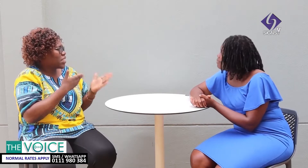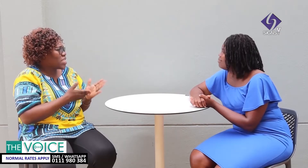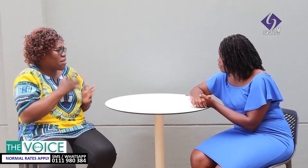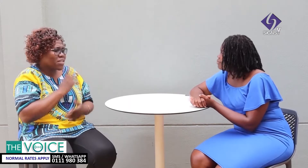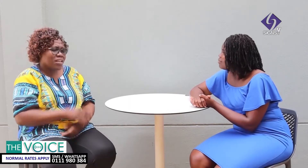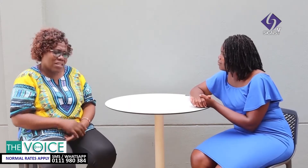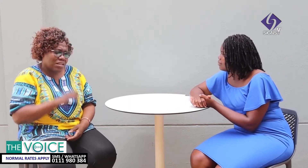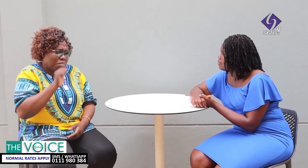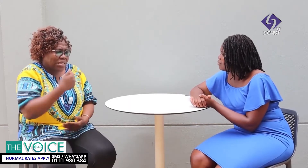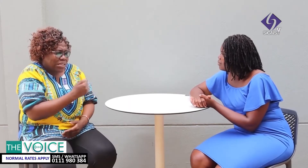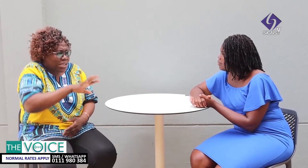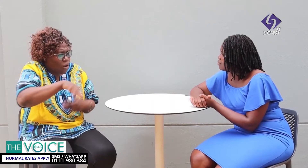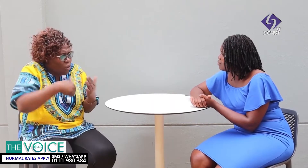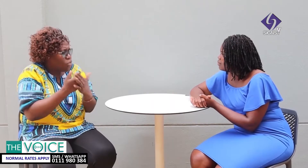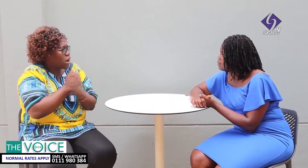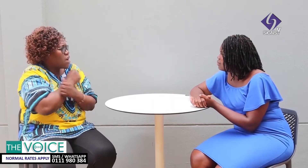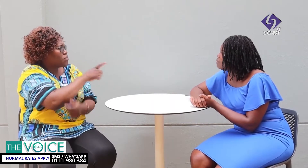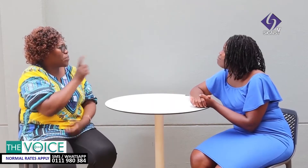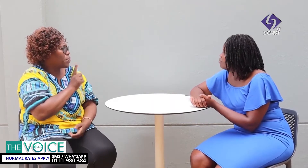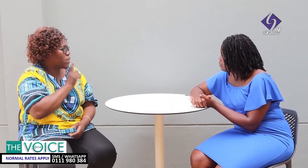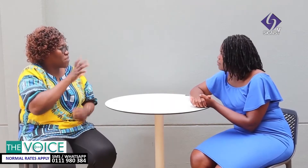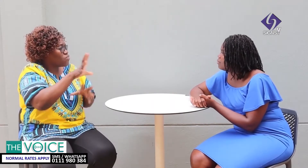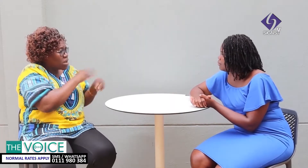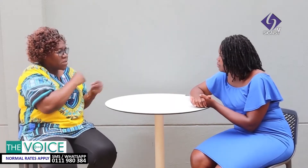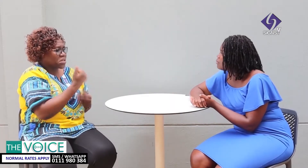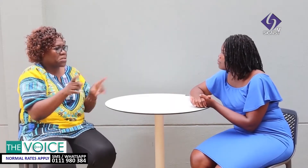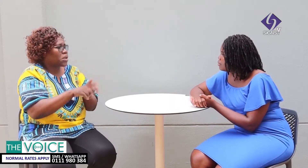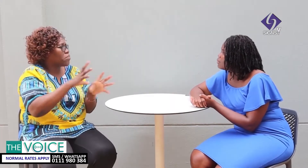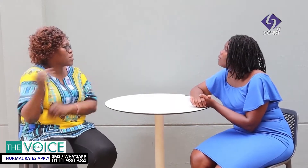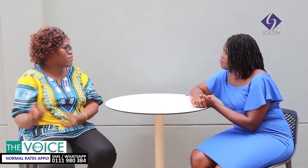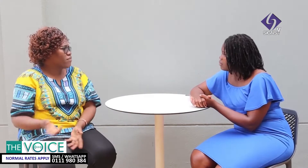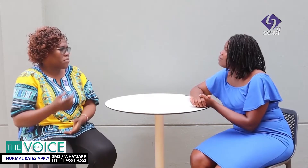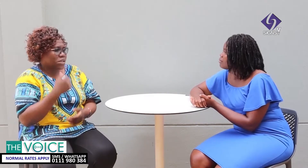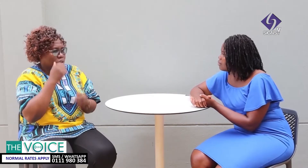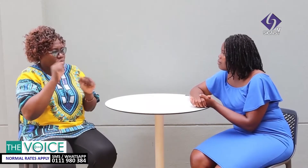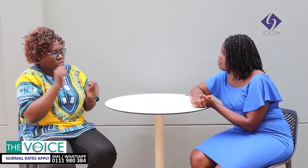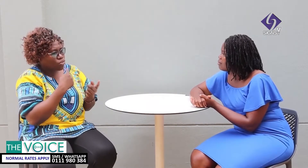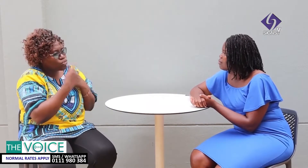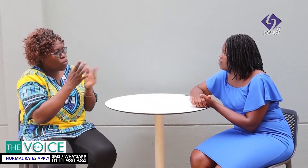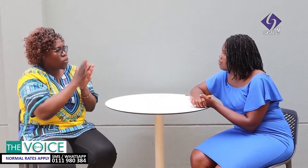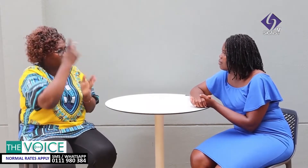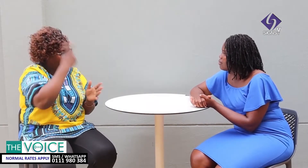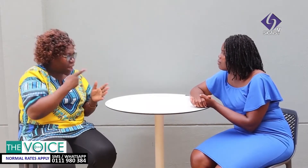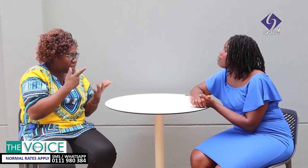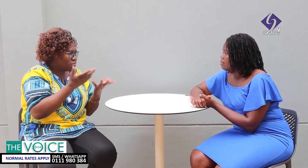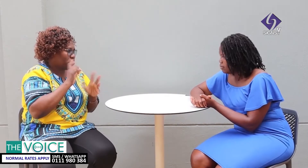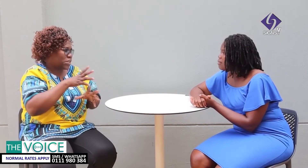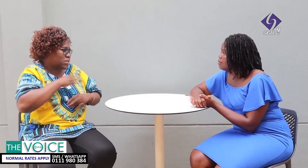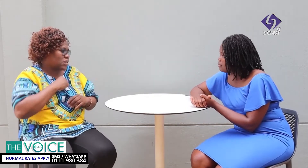another person, but he really insisted that I have to stay. So he actually knew that most of the children loved me as their teacher, and